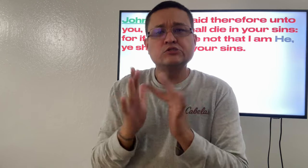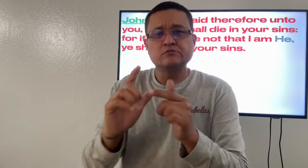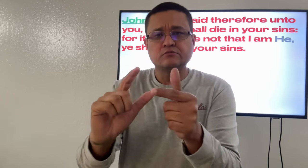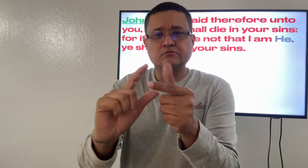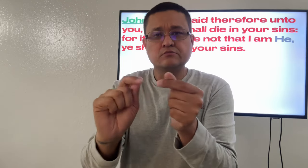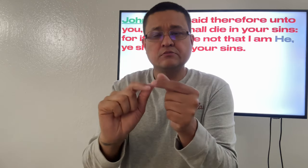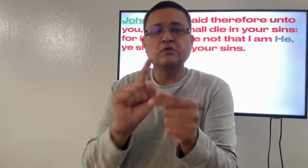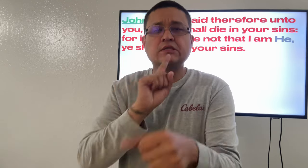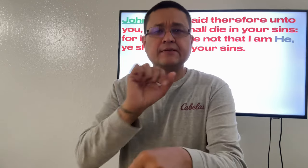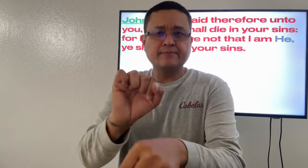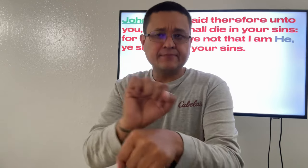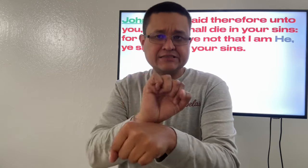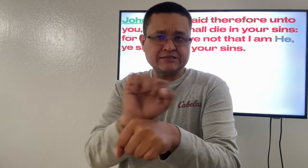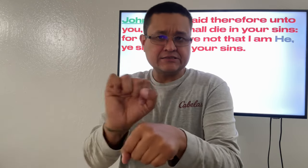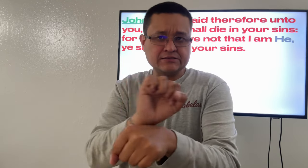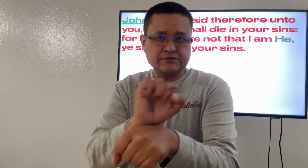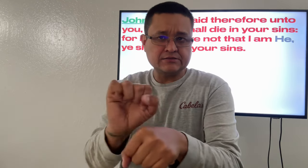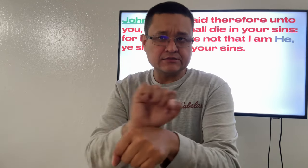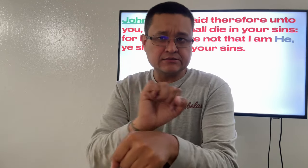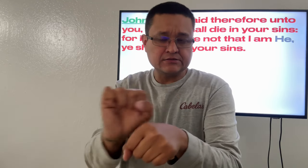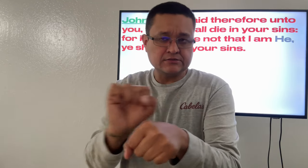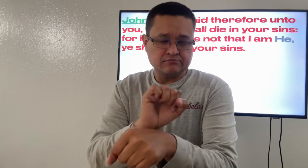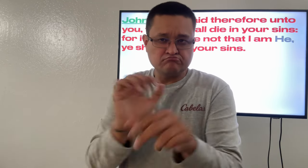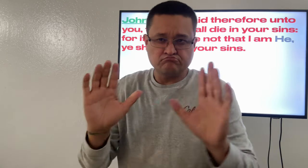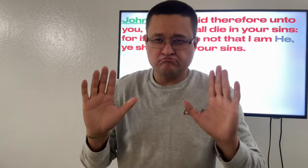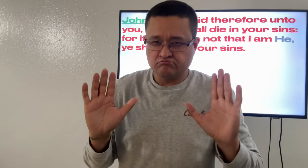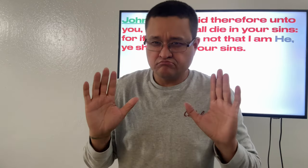words. When he speaks, it's true.